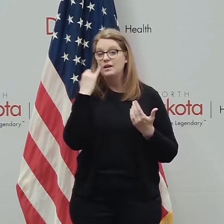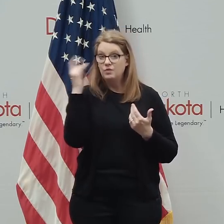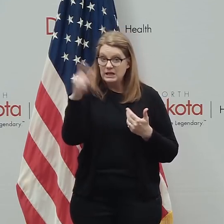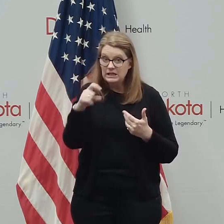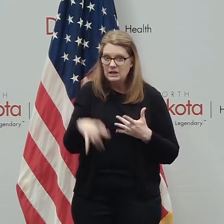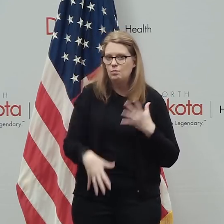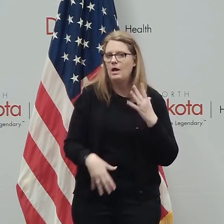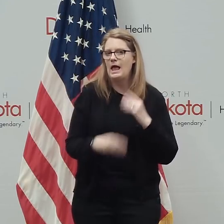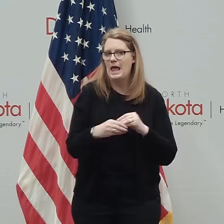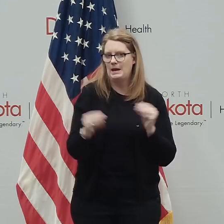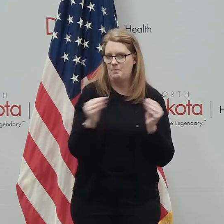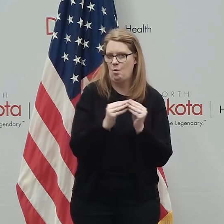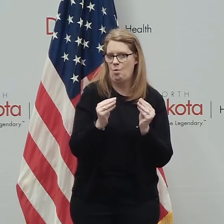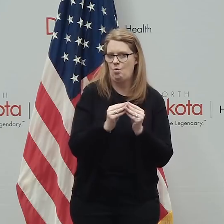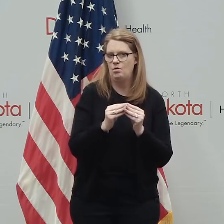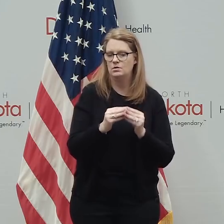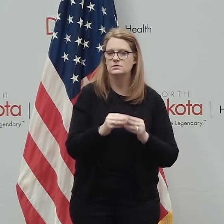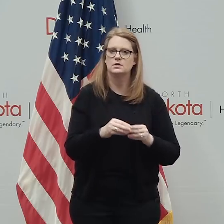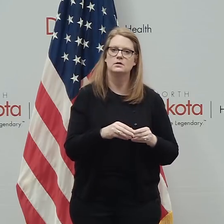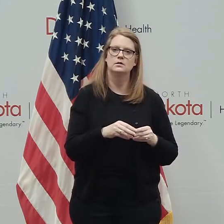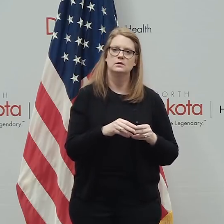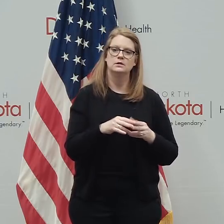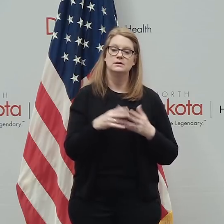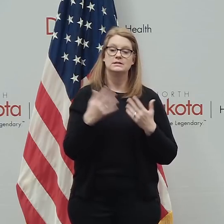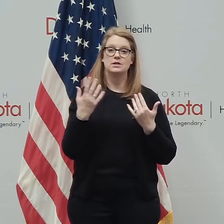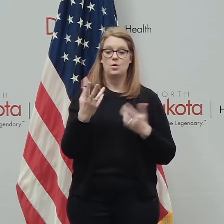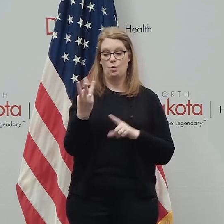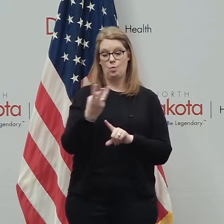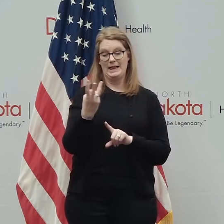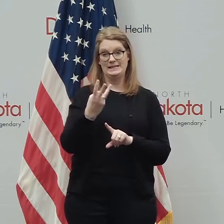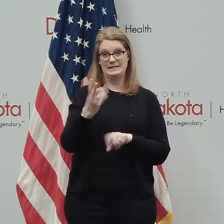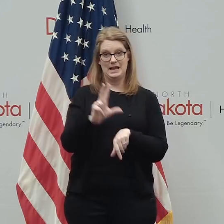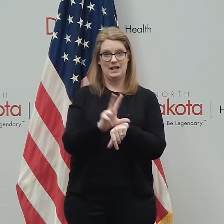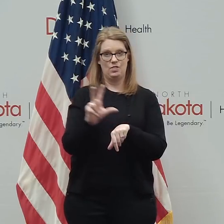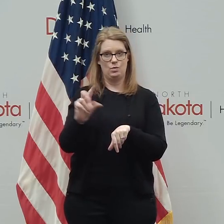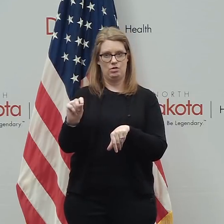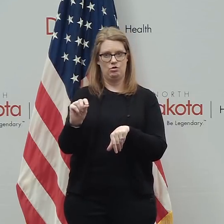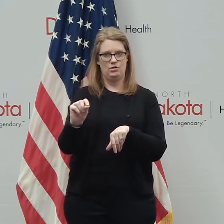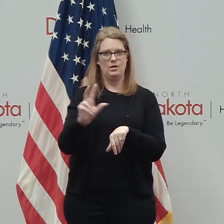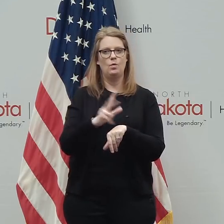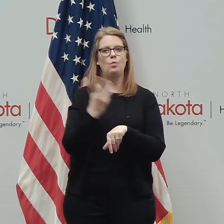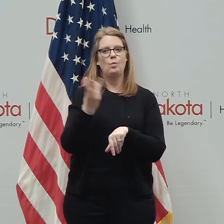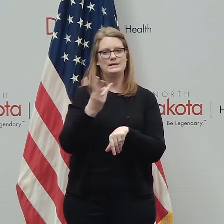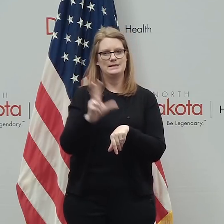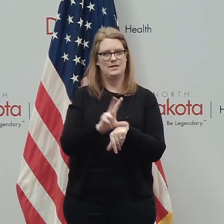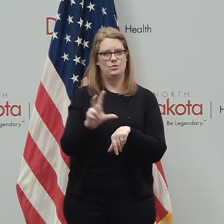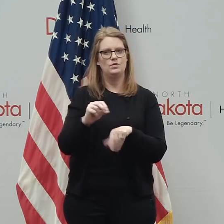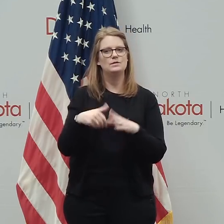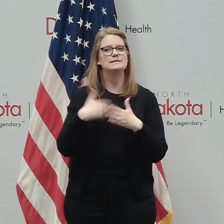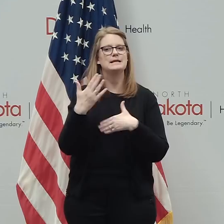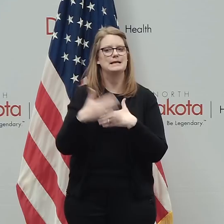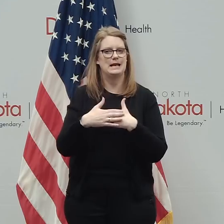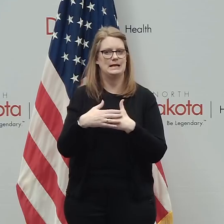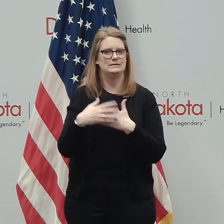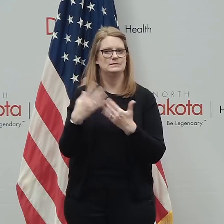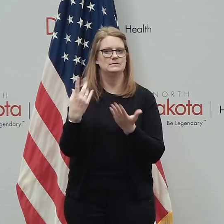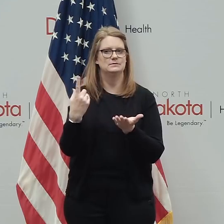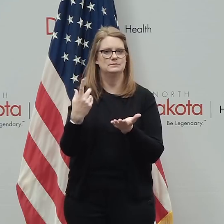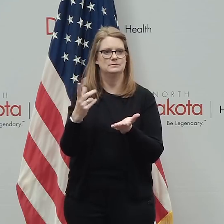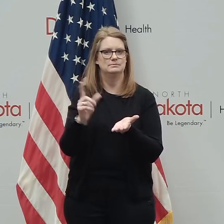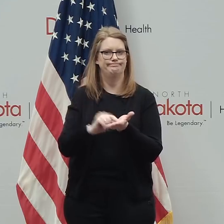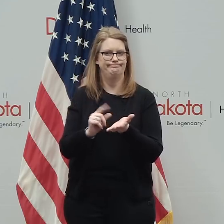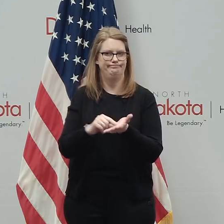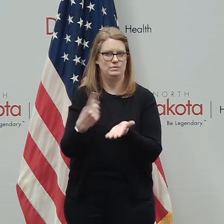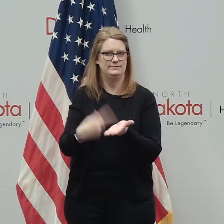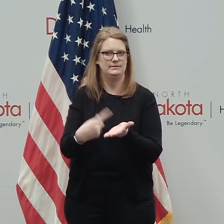needed, but we will be back here at 3:30 on Wednesday is when we're going to be back again. But I would say